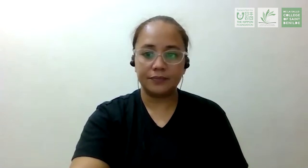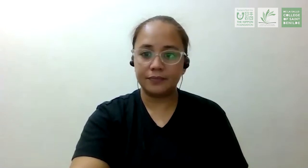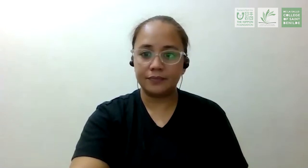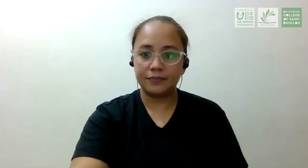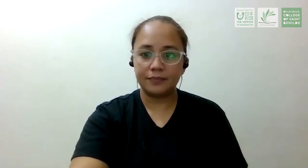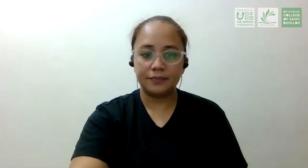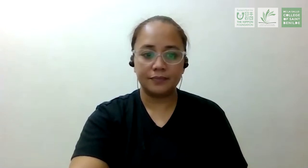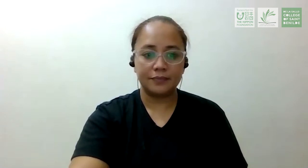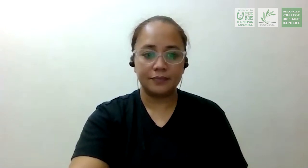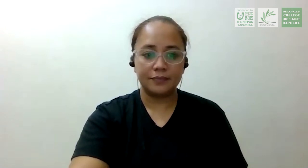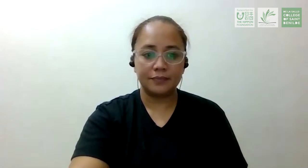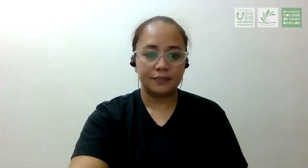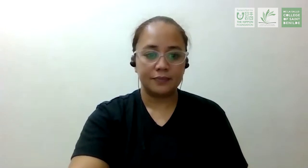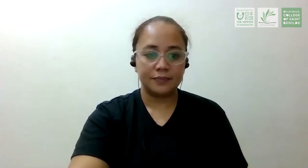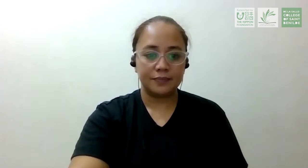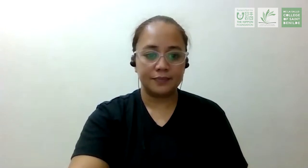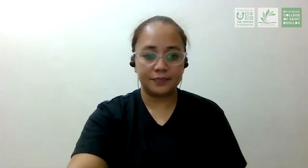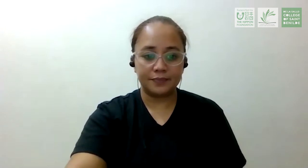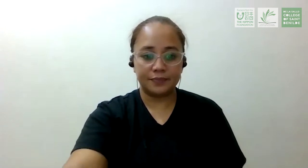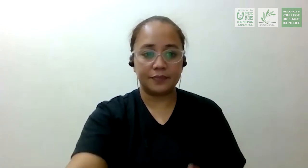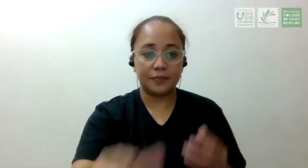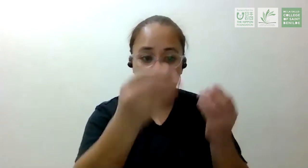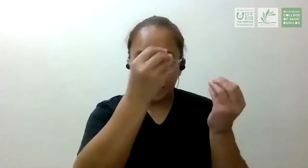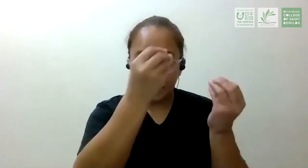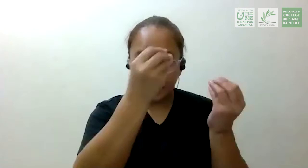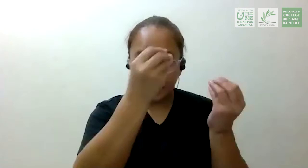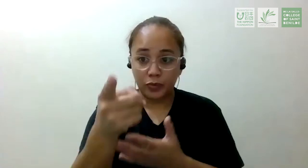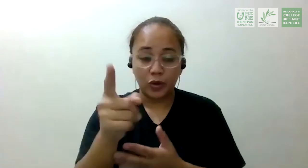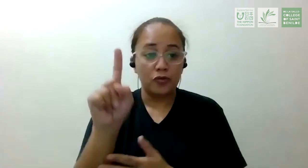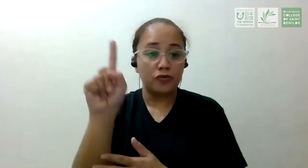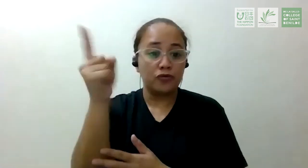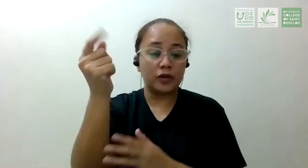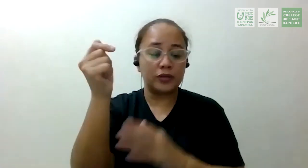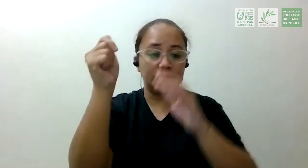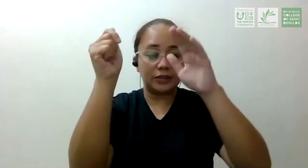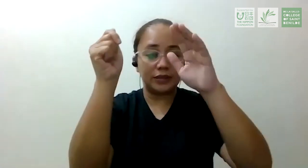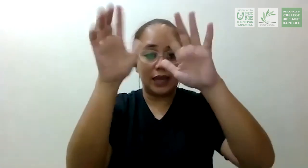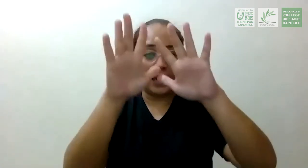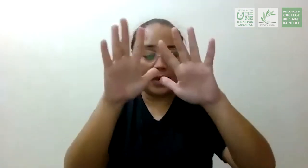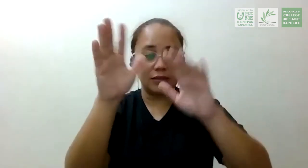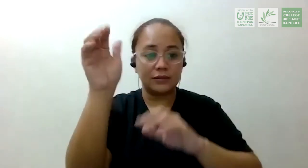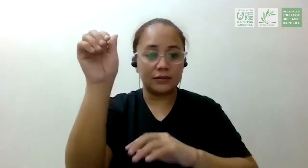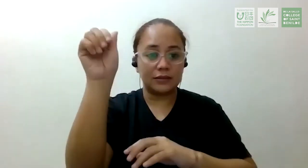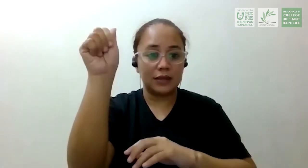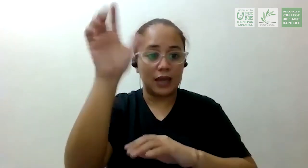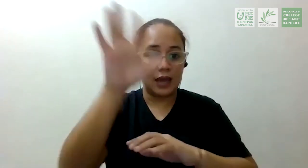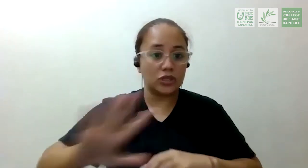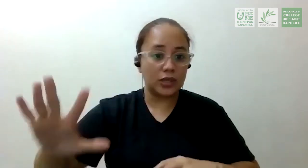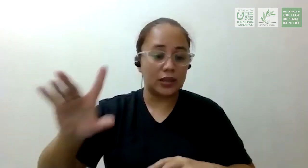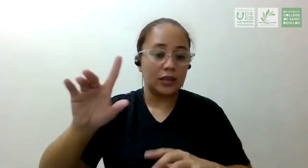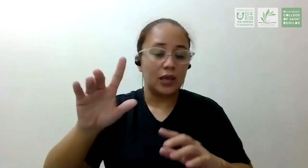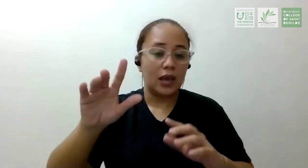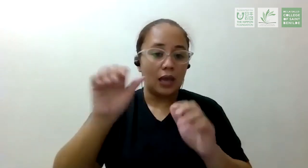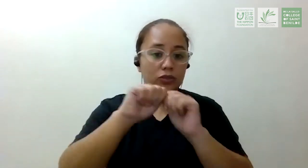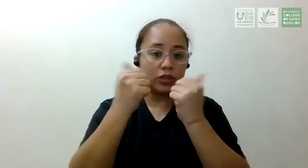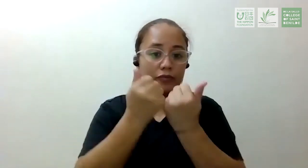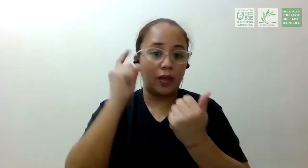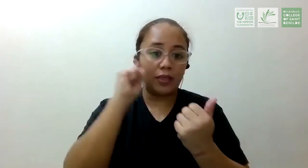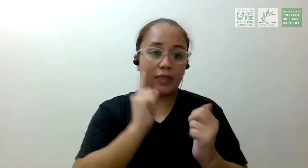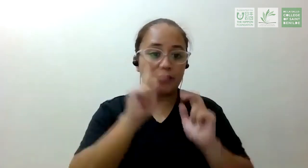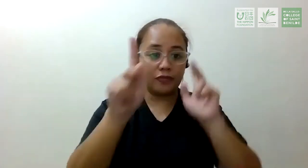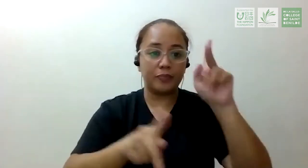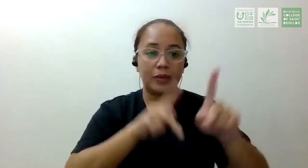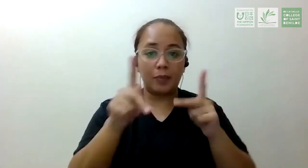I'd like you to know that in the first Asian Association of Deaf People was established